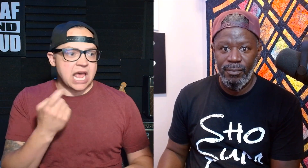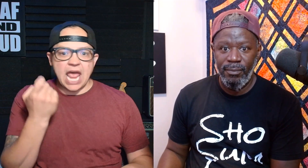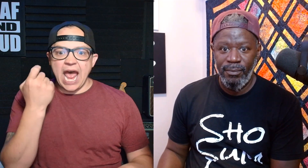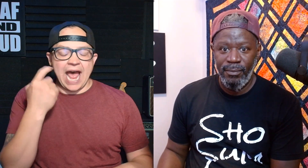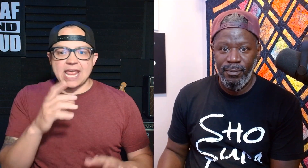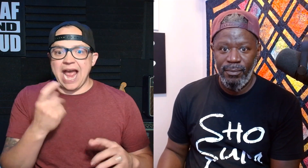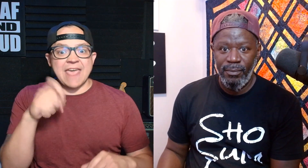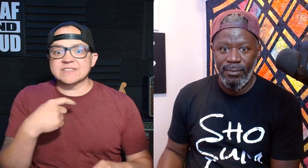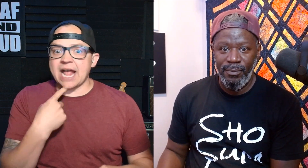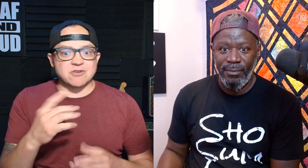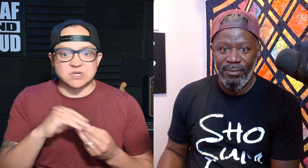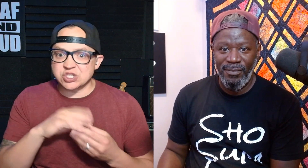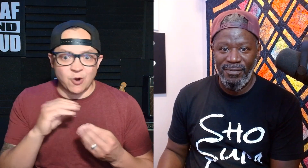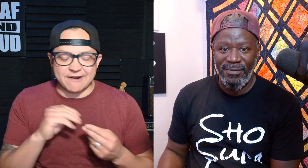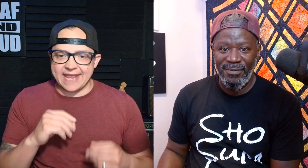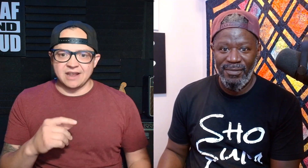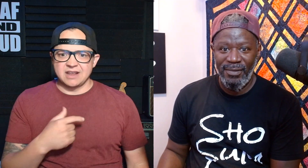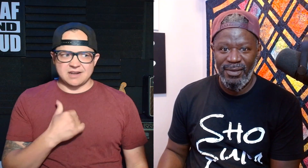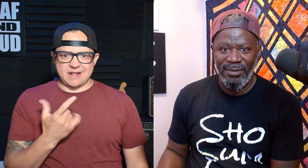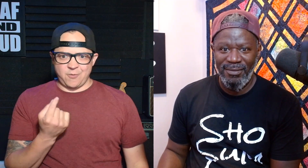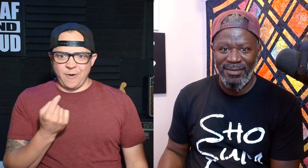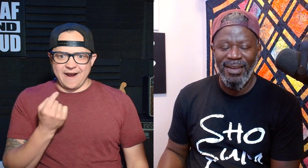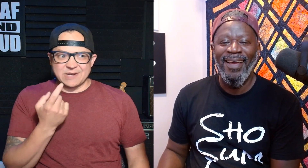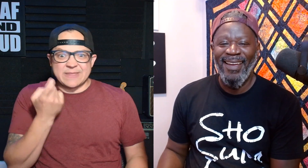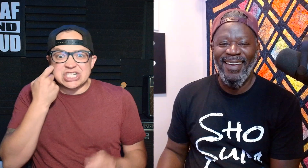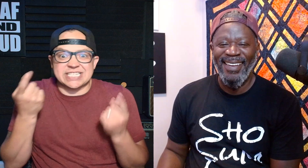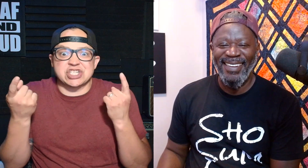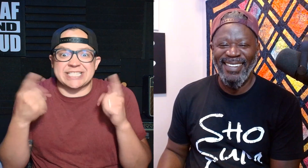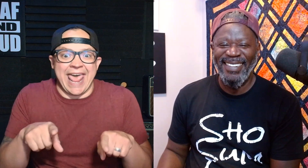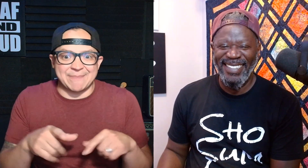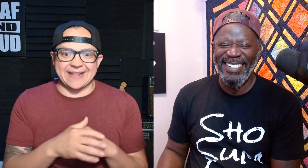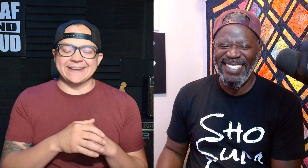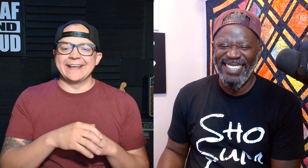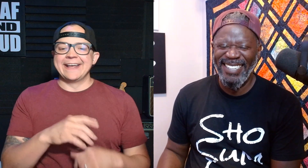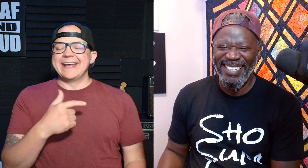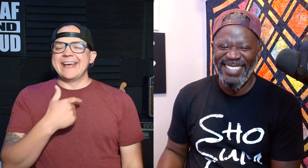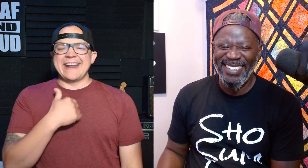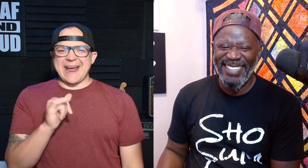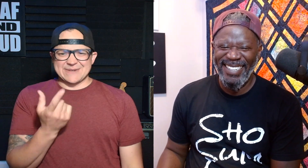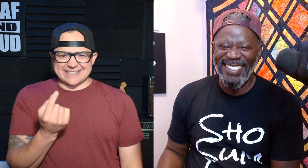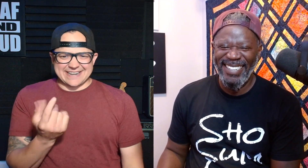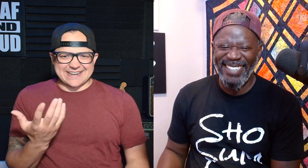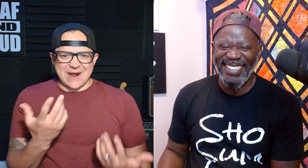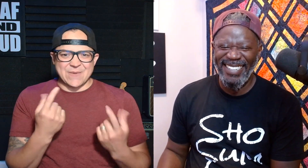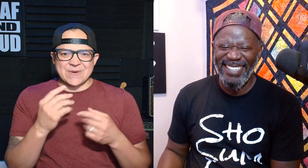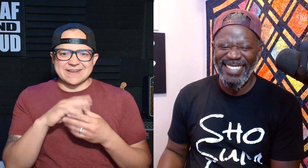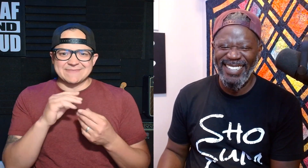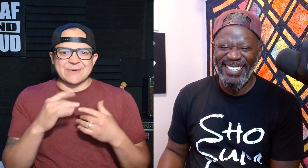guys, I have to tell you a story. I'm like, what? It just happened. And I was